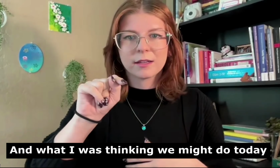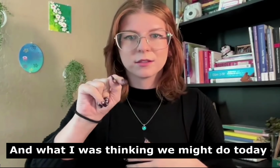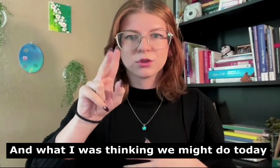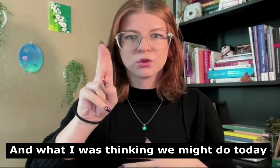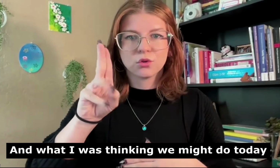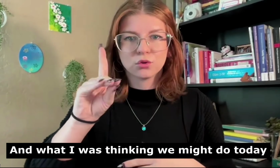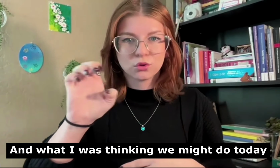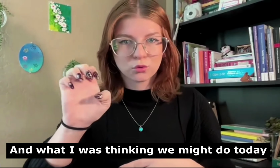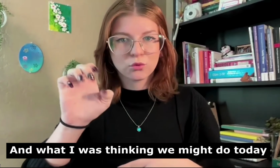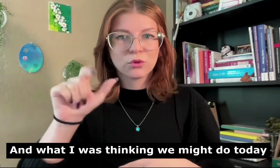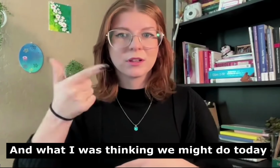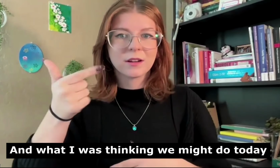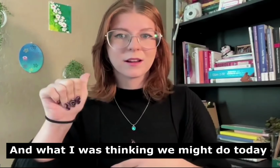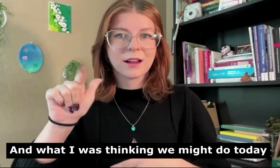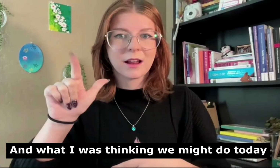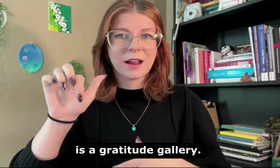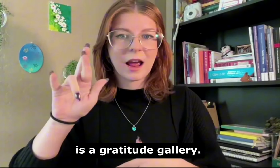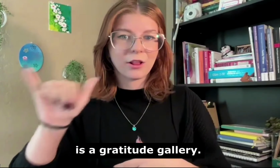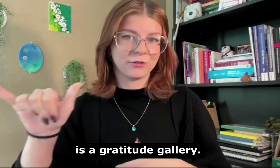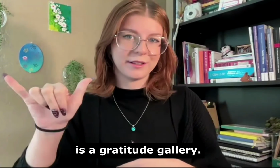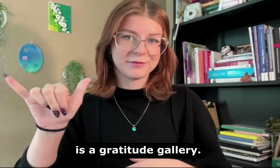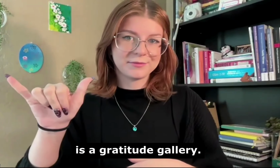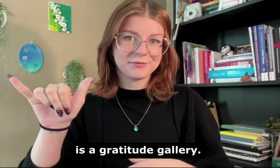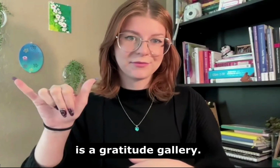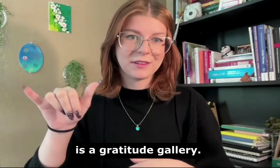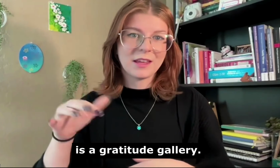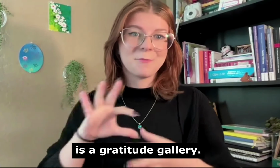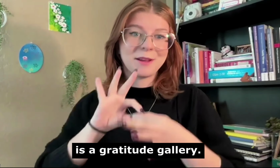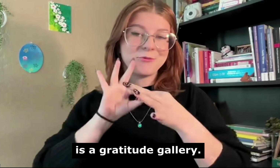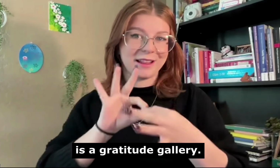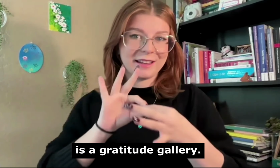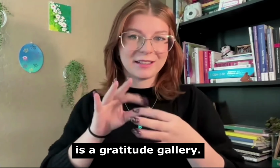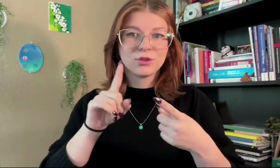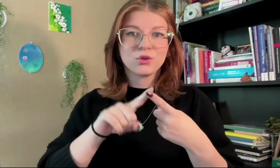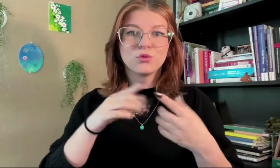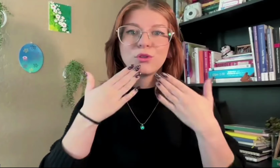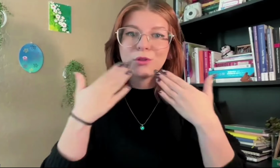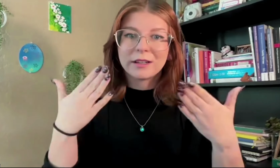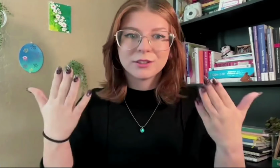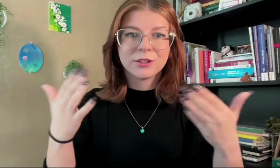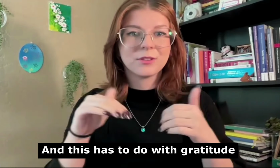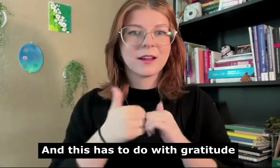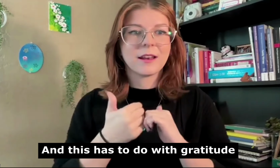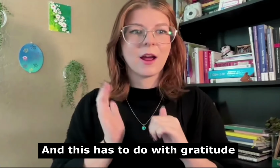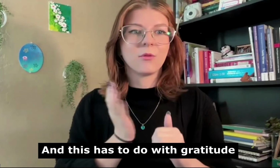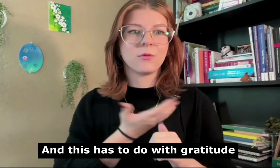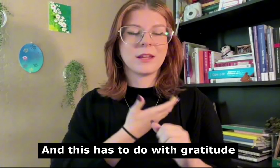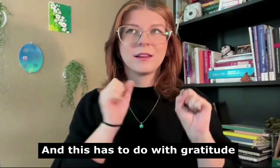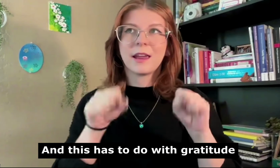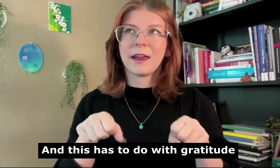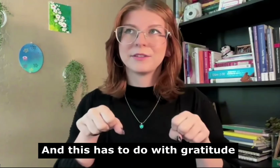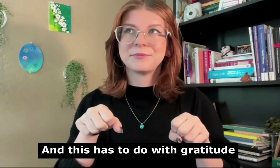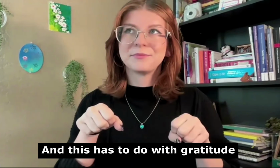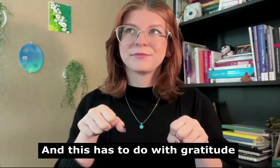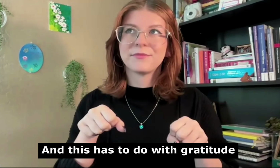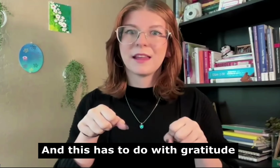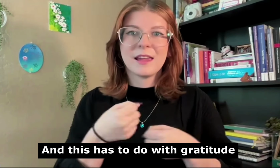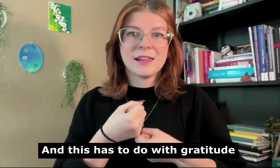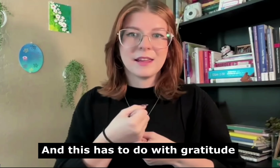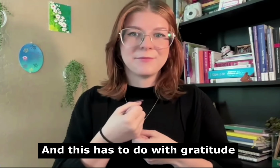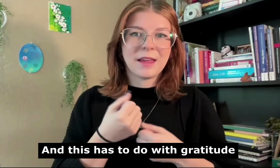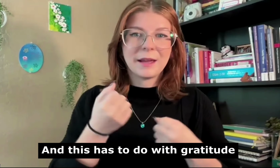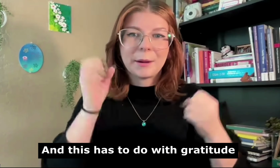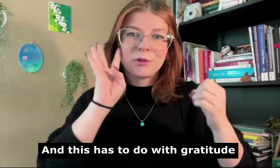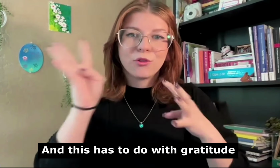And what I was thinking we might do today is a gratitude gallery. And this has to do